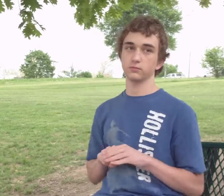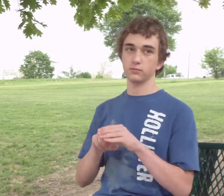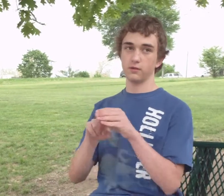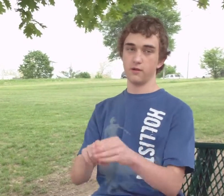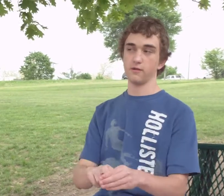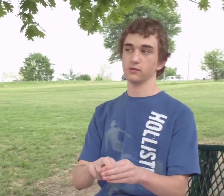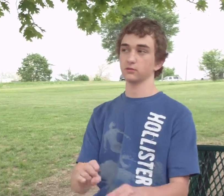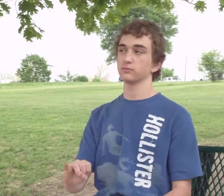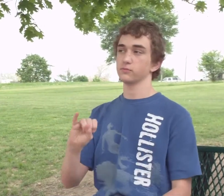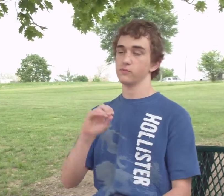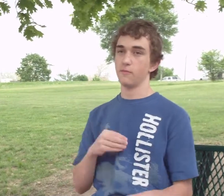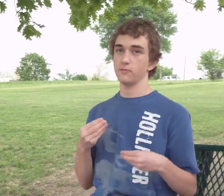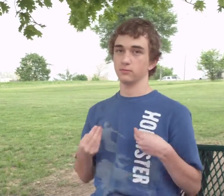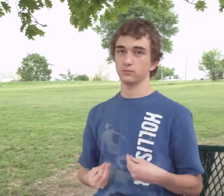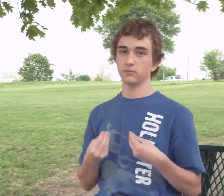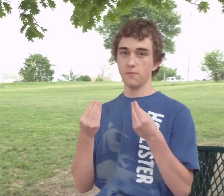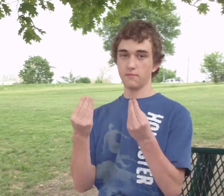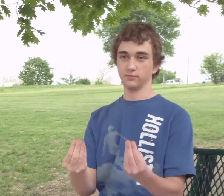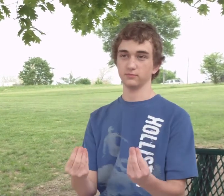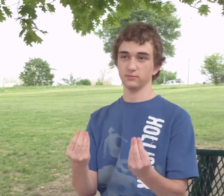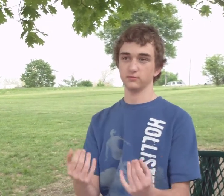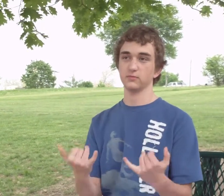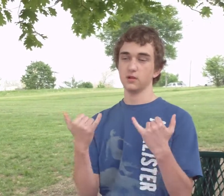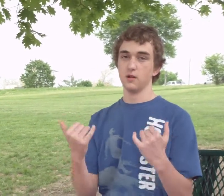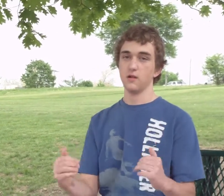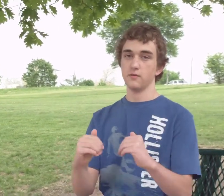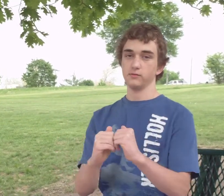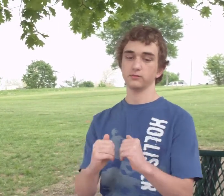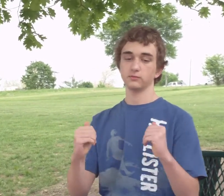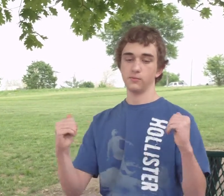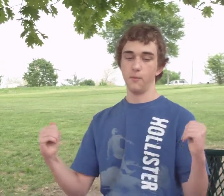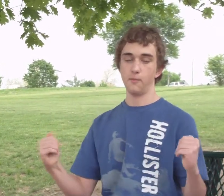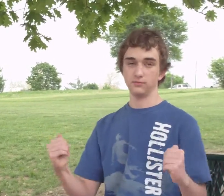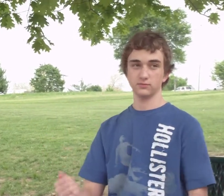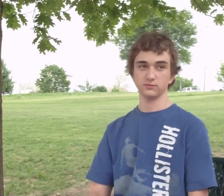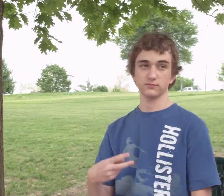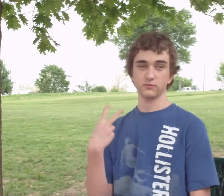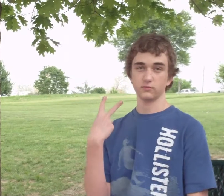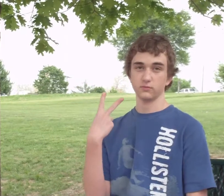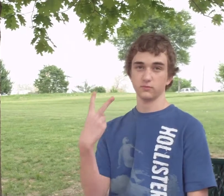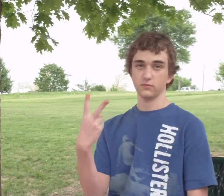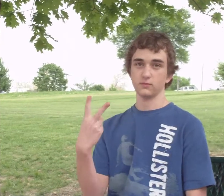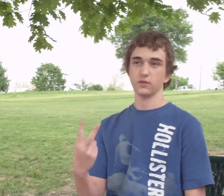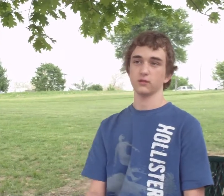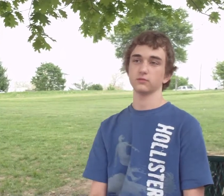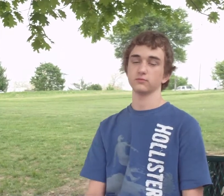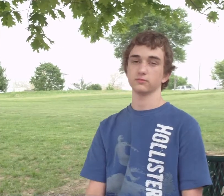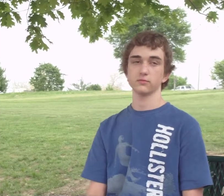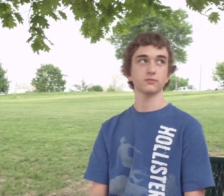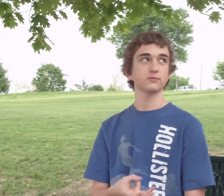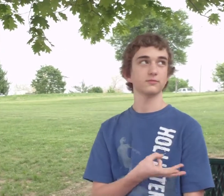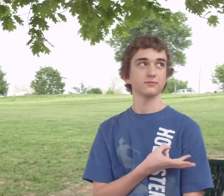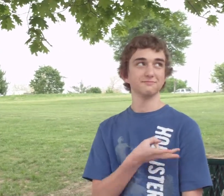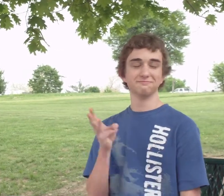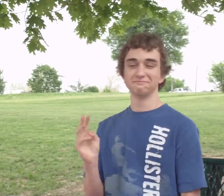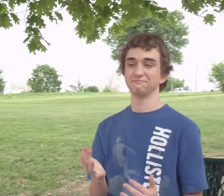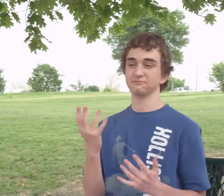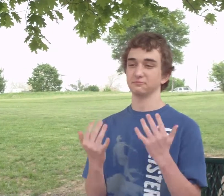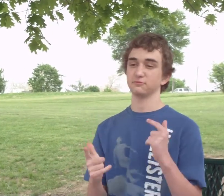my rider, I was your provider, and now we separated in two. Oh, and we was